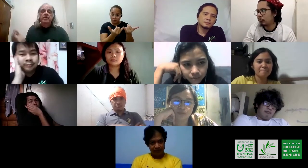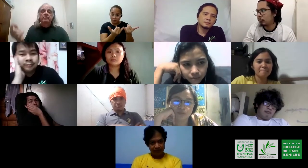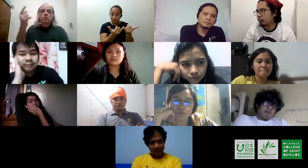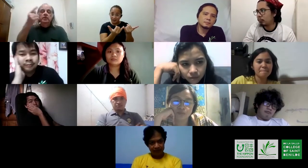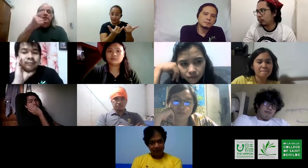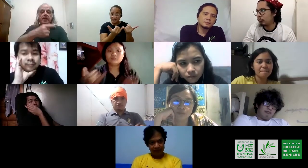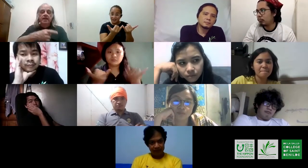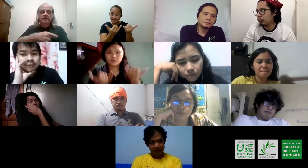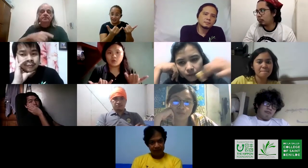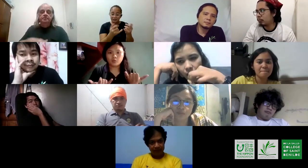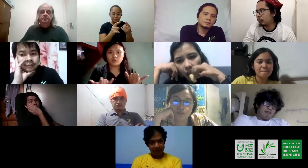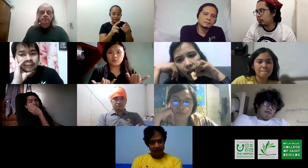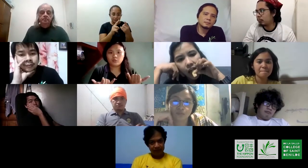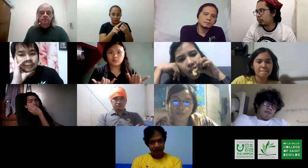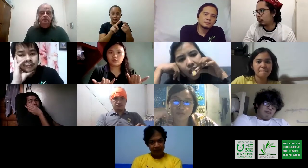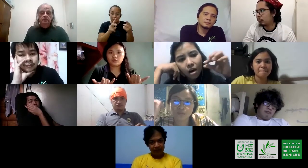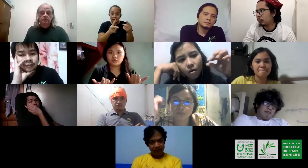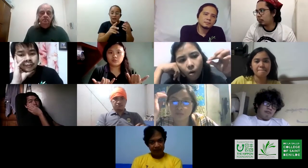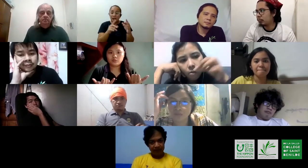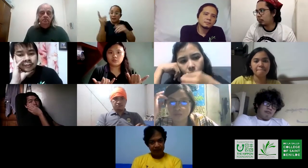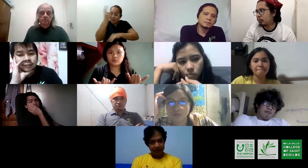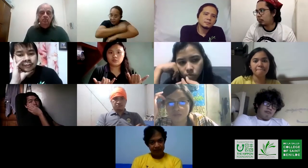and you have the word day.